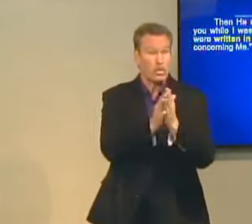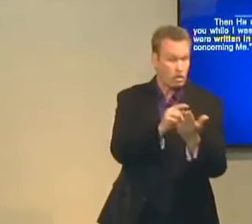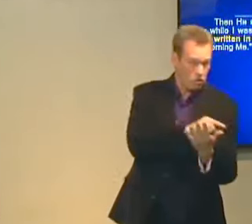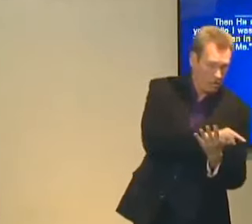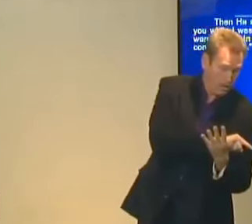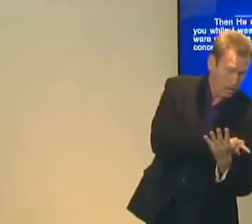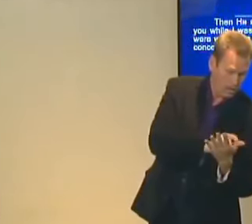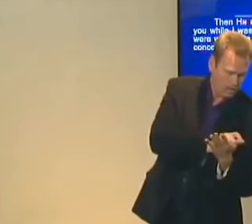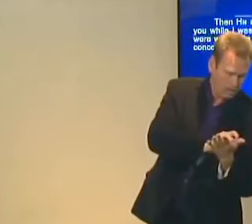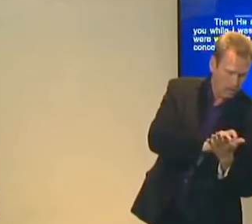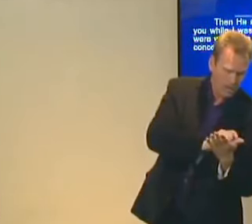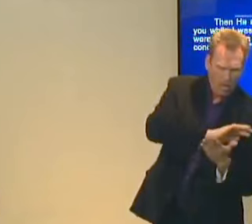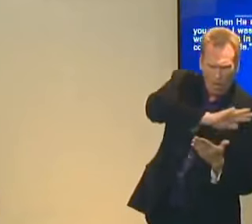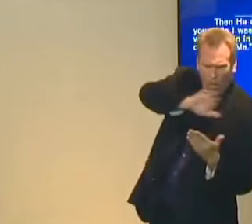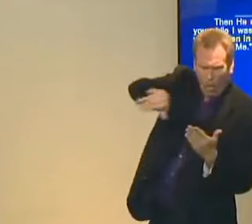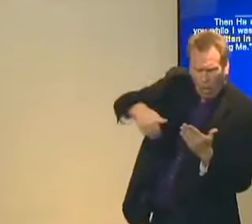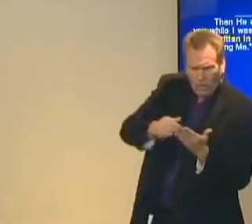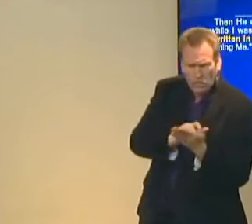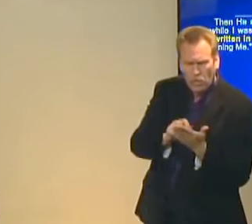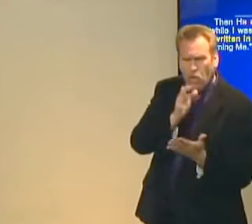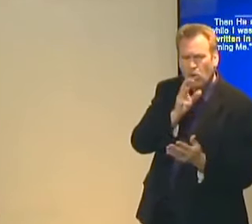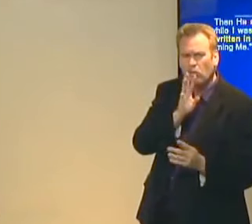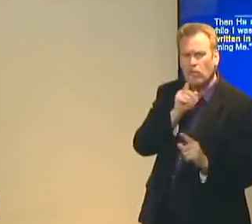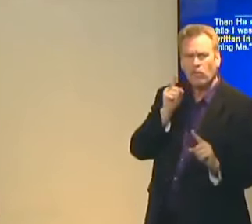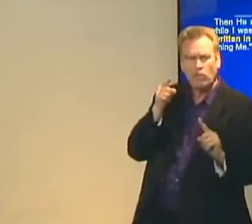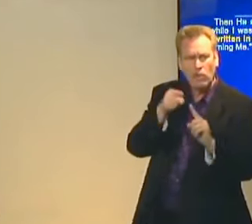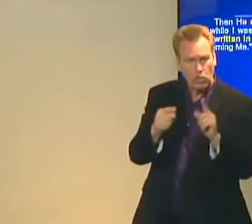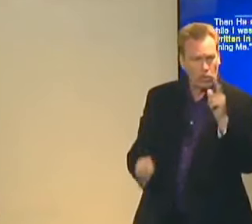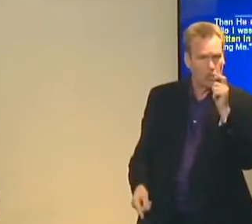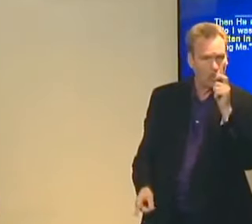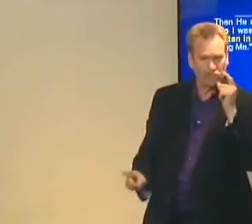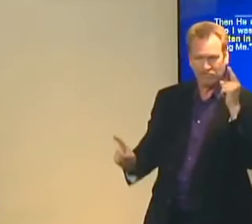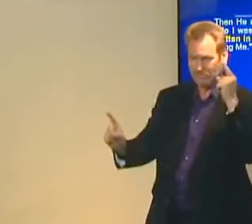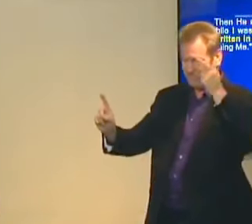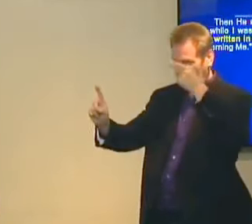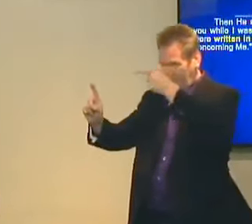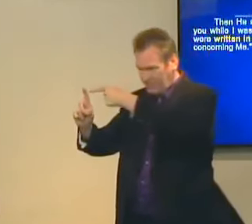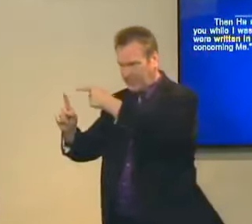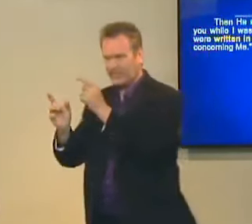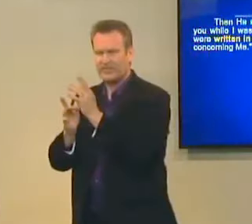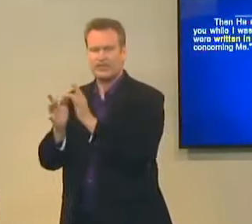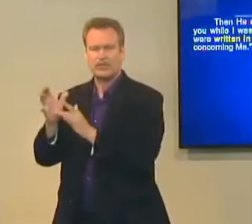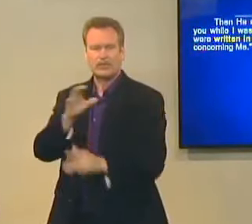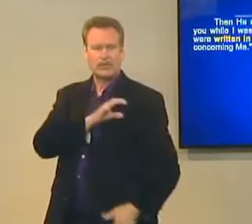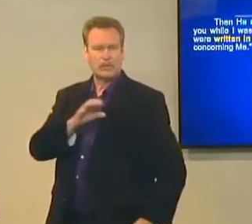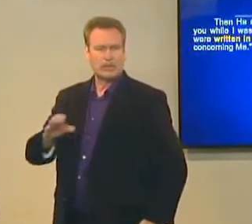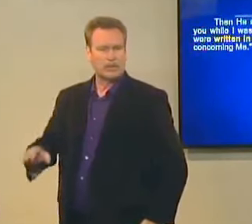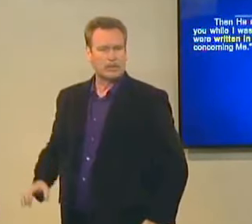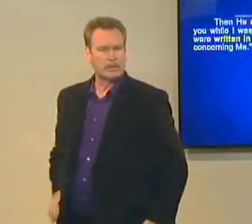in the Old Testament the prophets and the Psalms they were all pointing to Jesus Christ